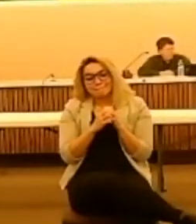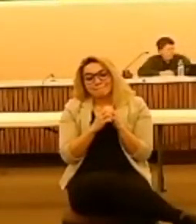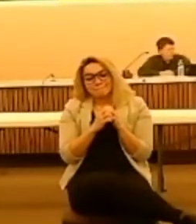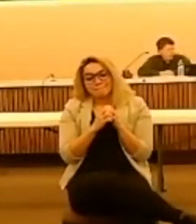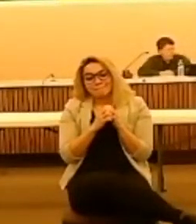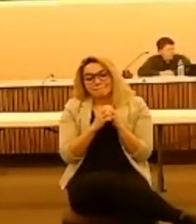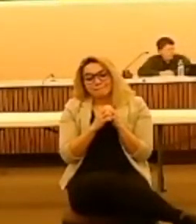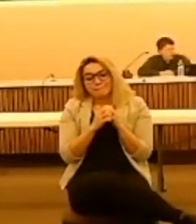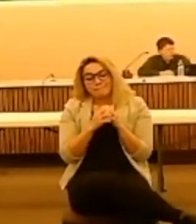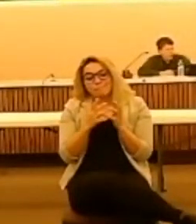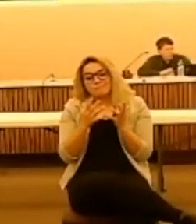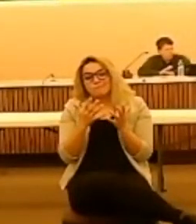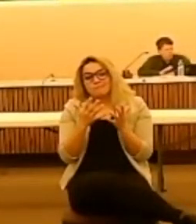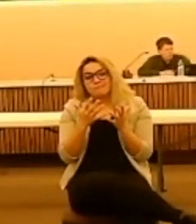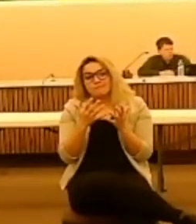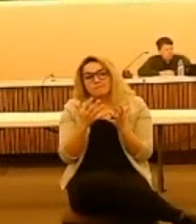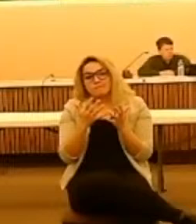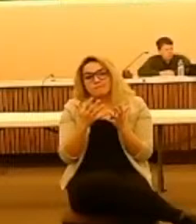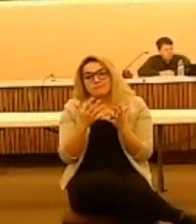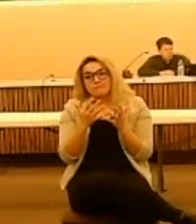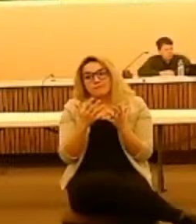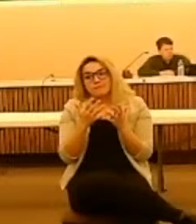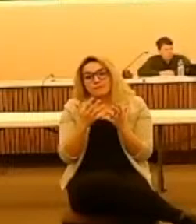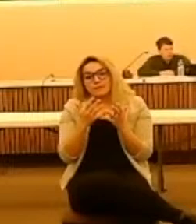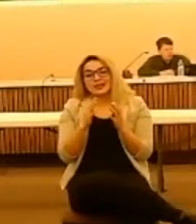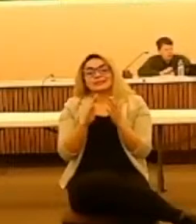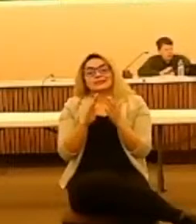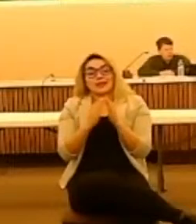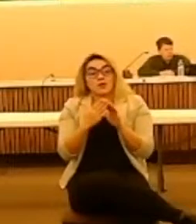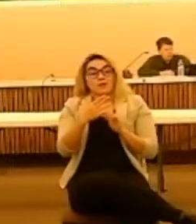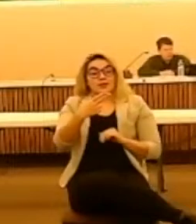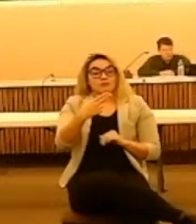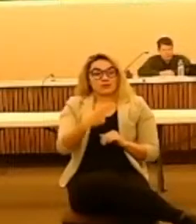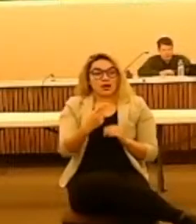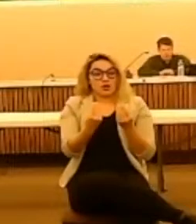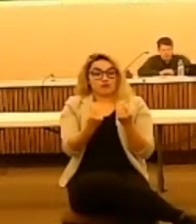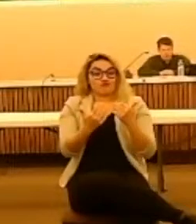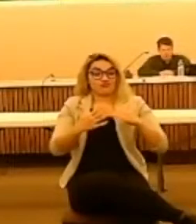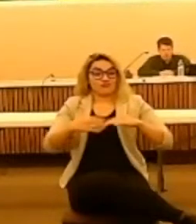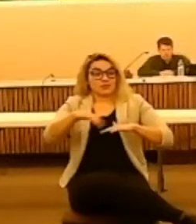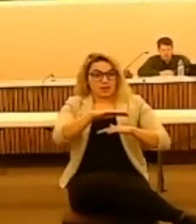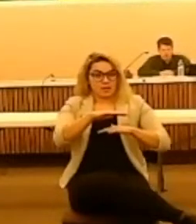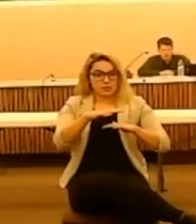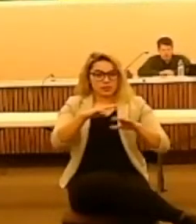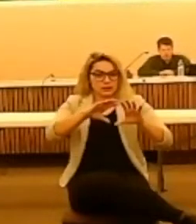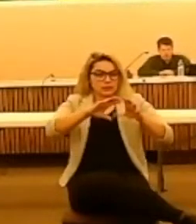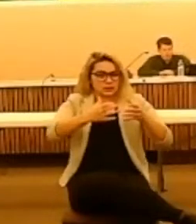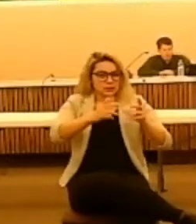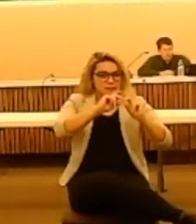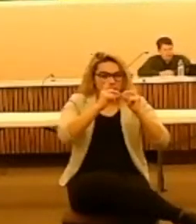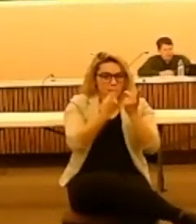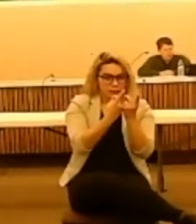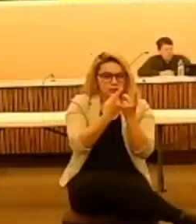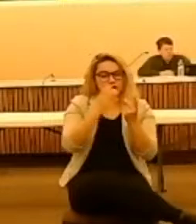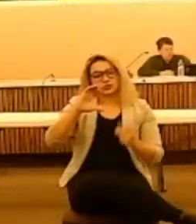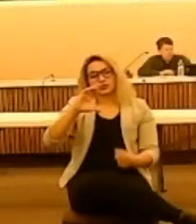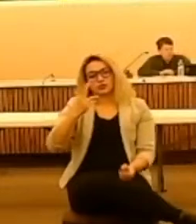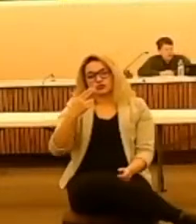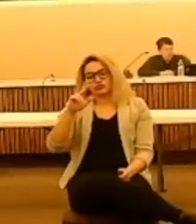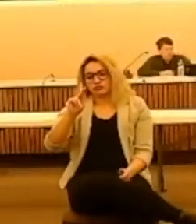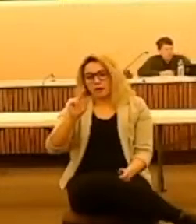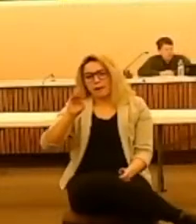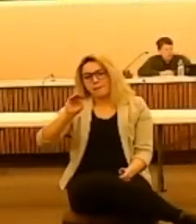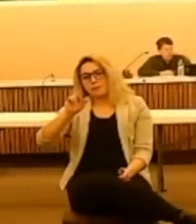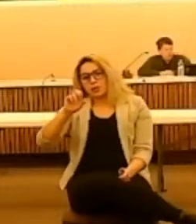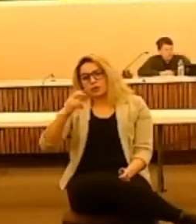someone from our grounds department in the DPW, along with Chuck Marshall, our commissioner of public works, and Bill